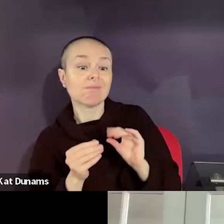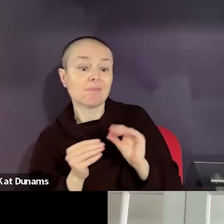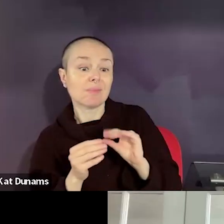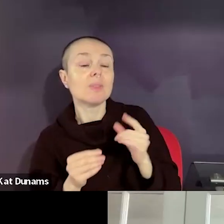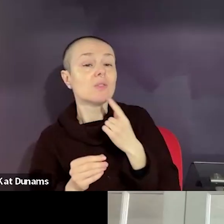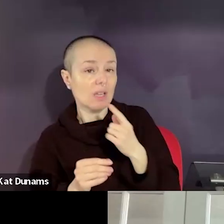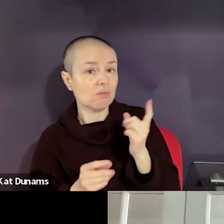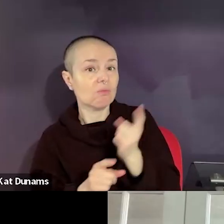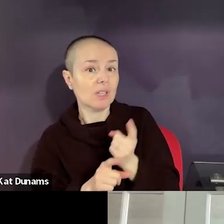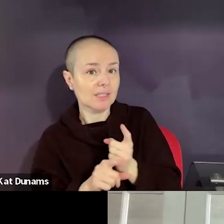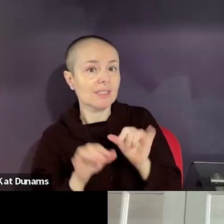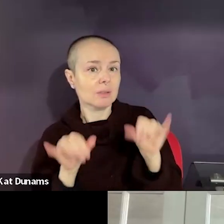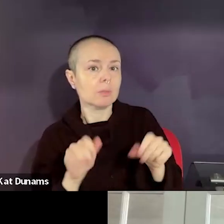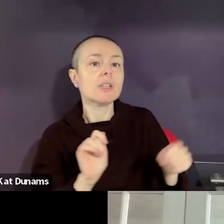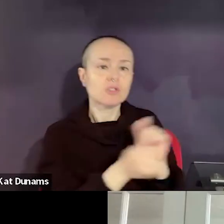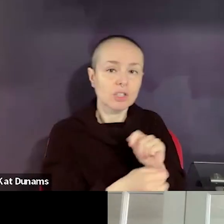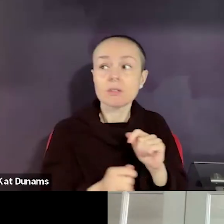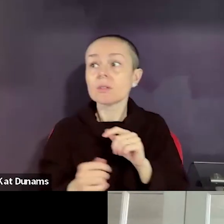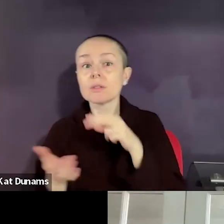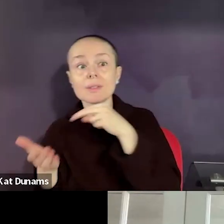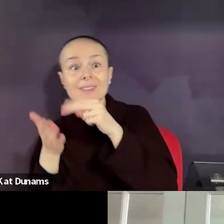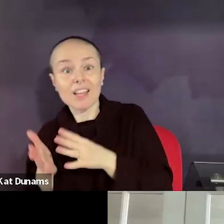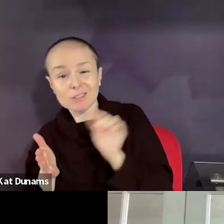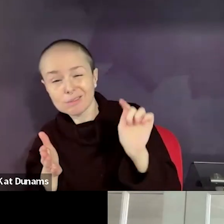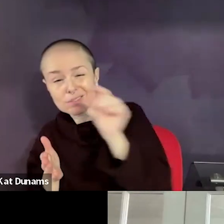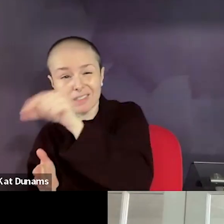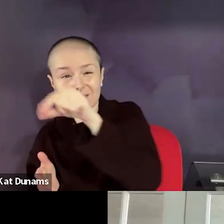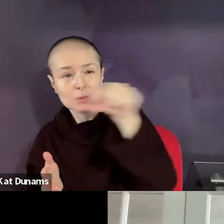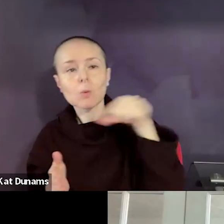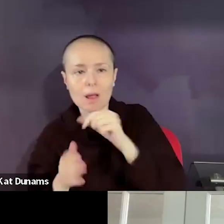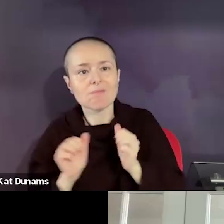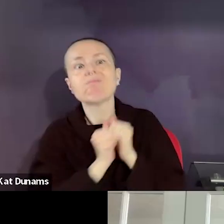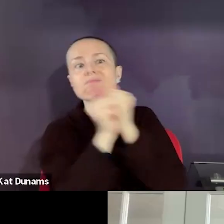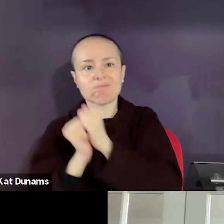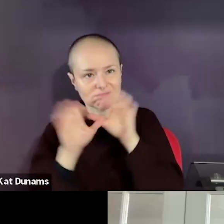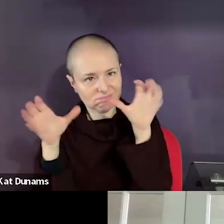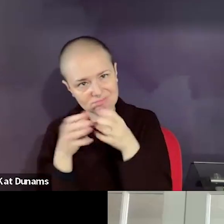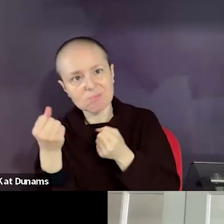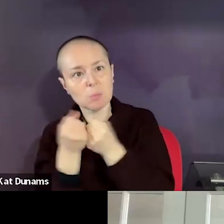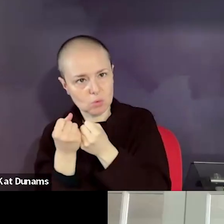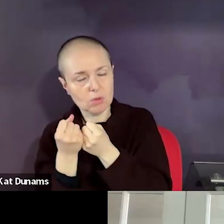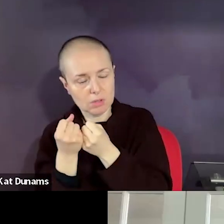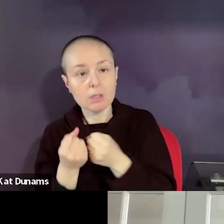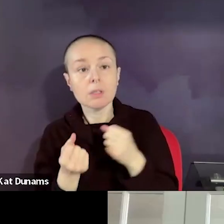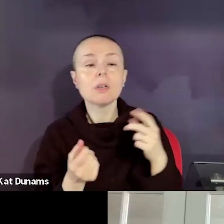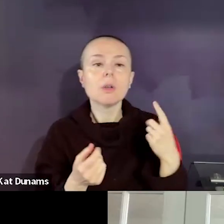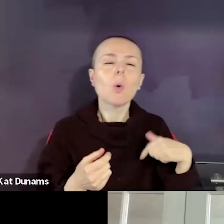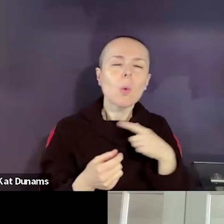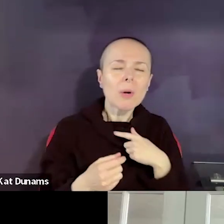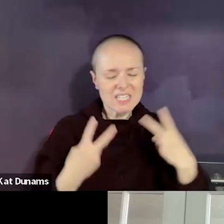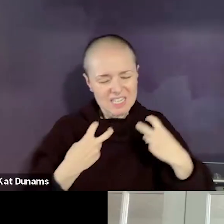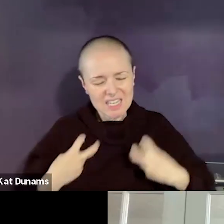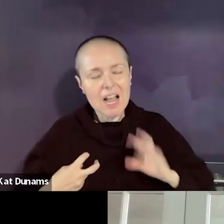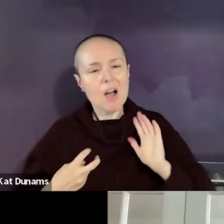also how dancers can come together. And I think a lot of what Aravu was born out of is the culture change that we were seeking within our own